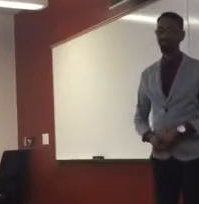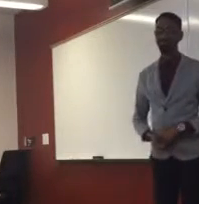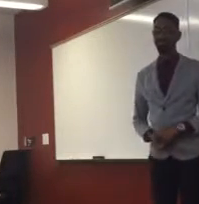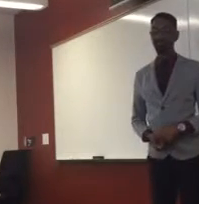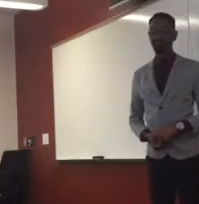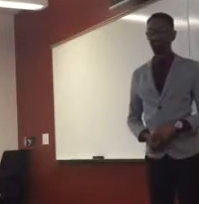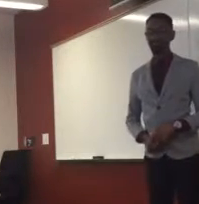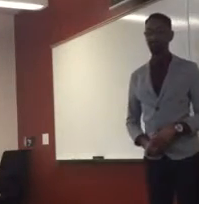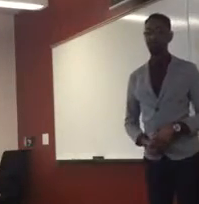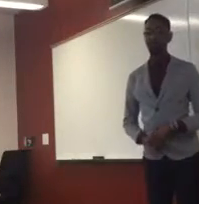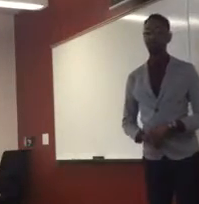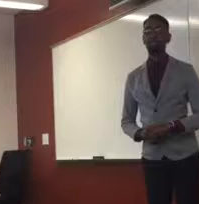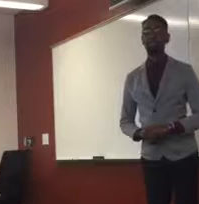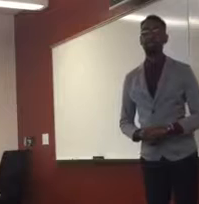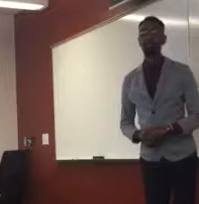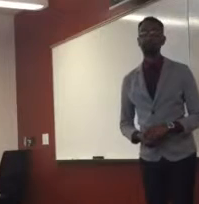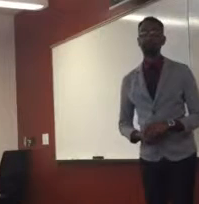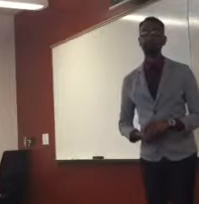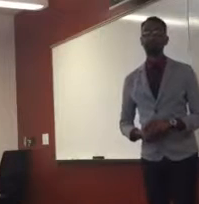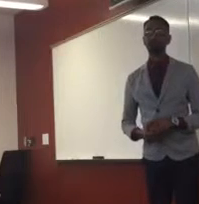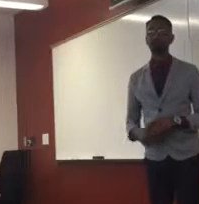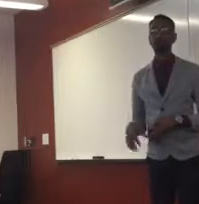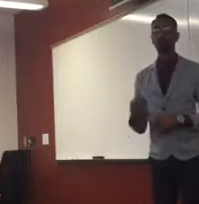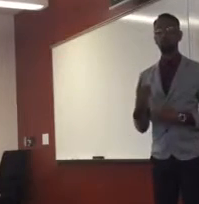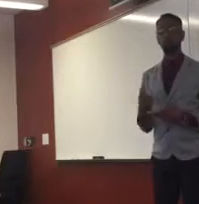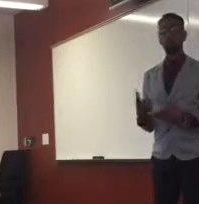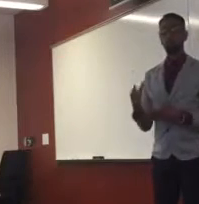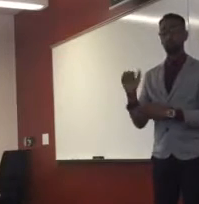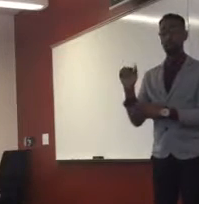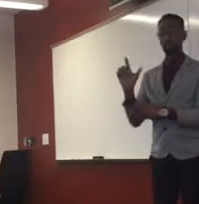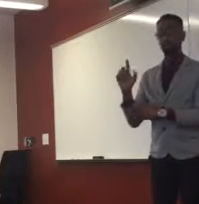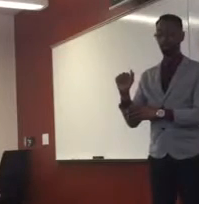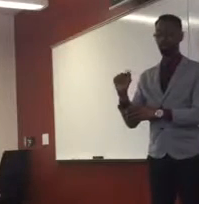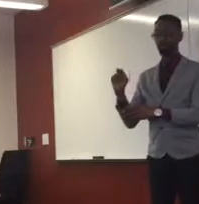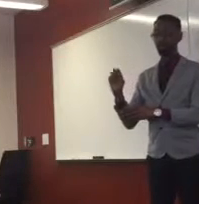Okay. That is one thing that Alanon taught me is,